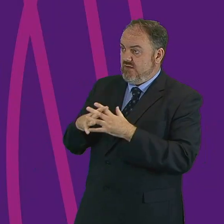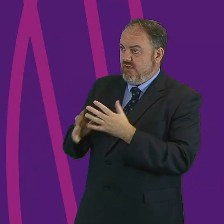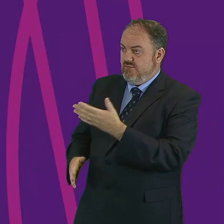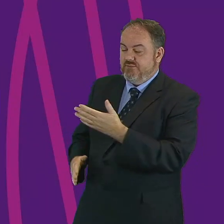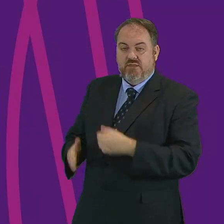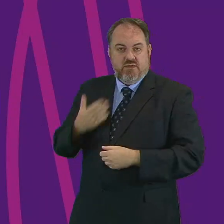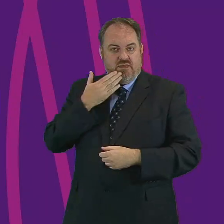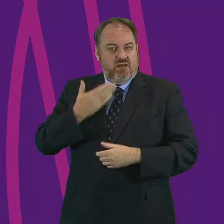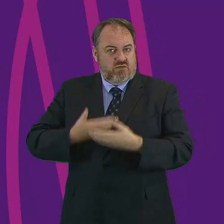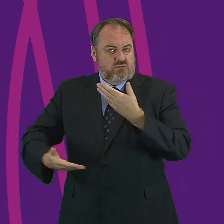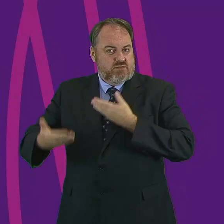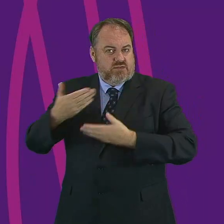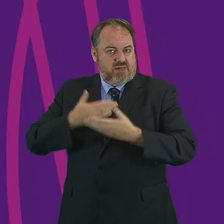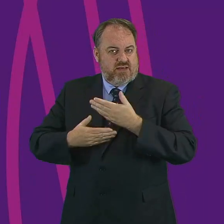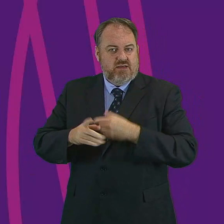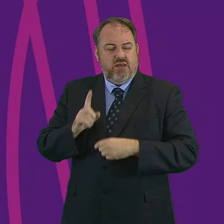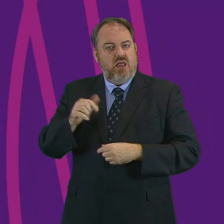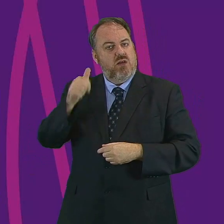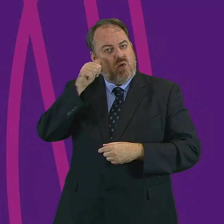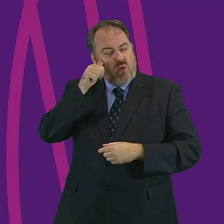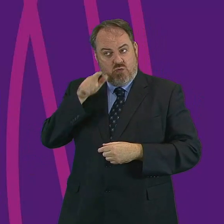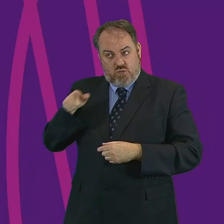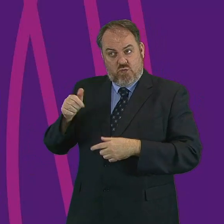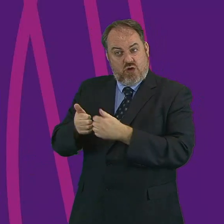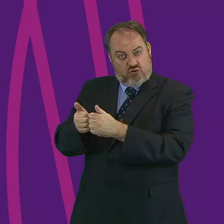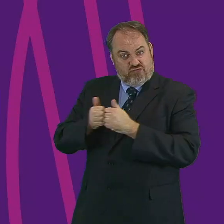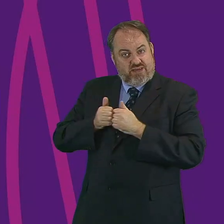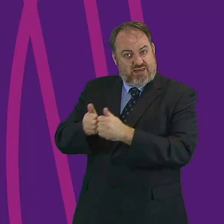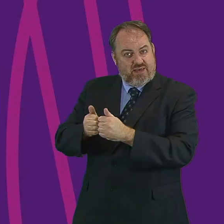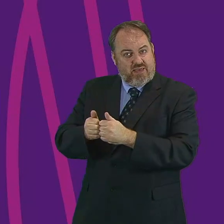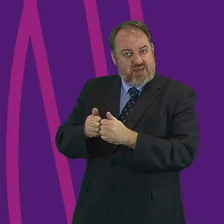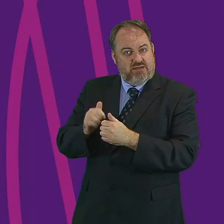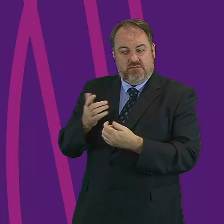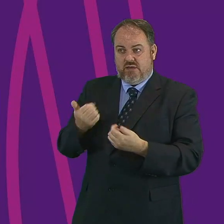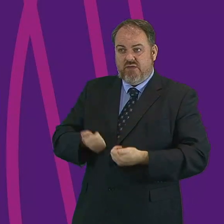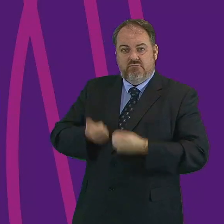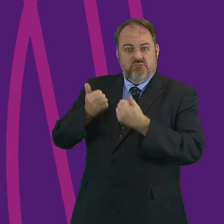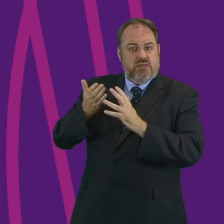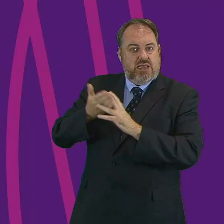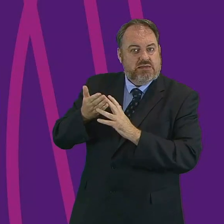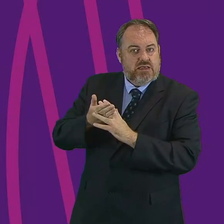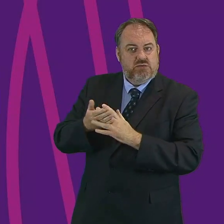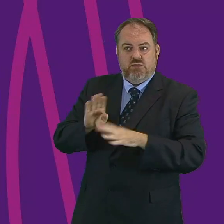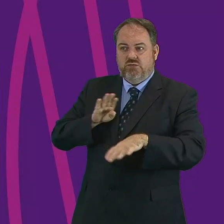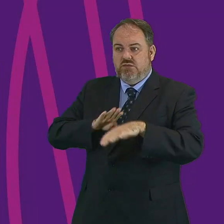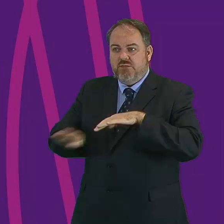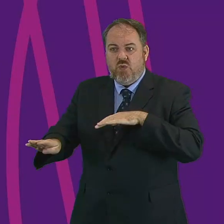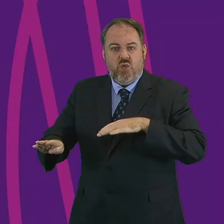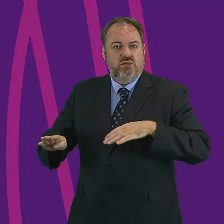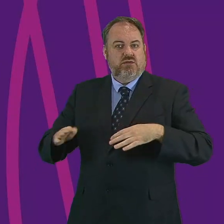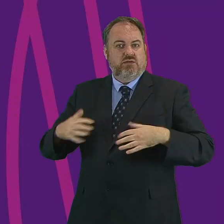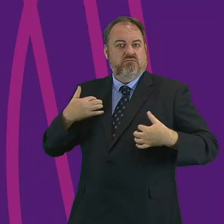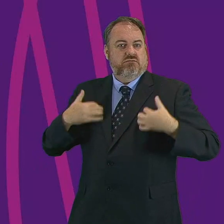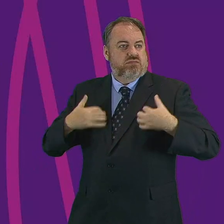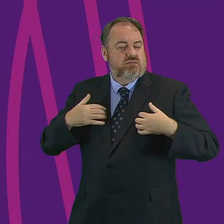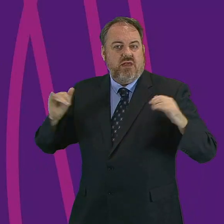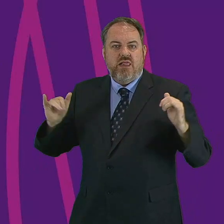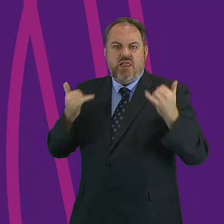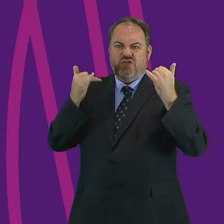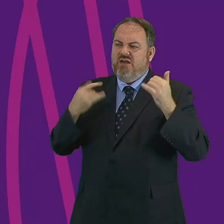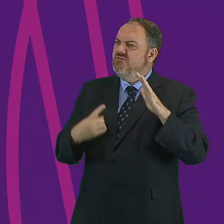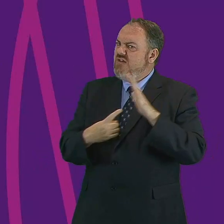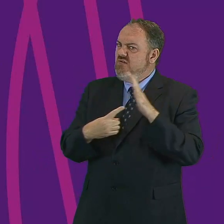facilities. The Finance Secretary has also been engaged in discussion with COSLA to finalise the details of a lost income scheme, and has stipulated